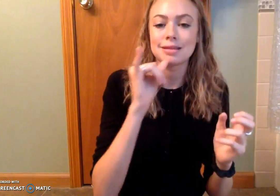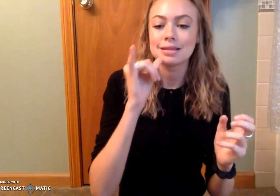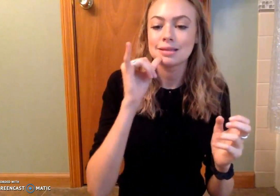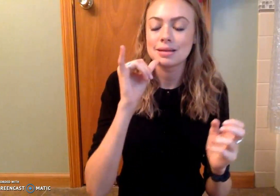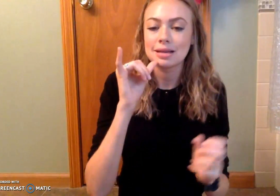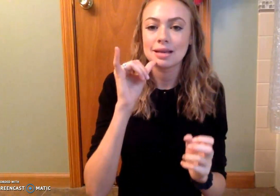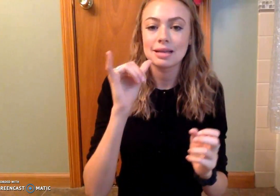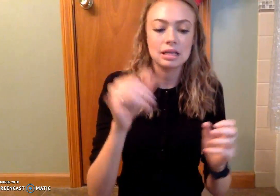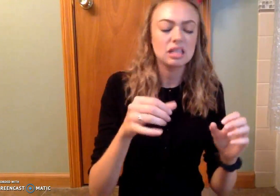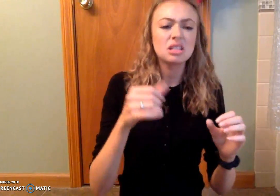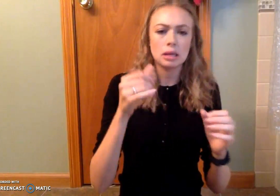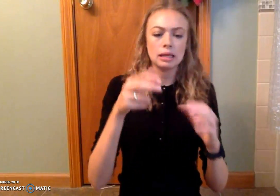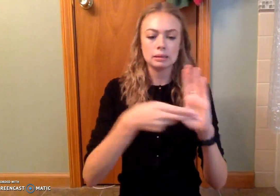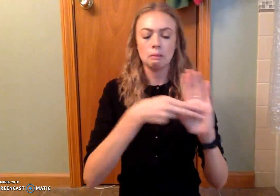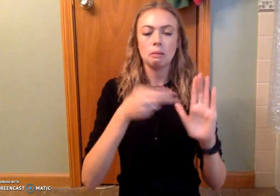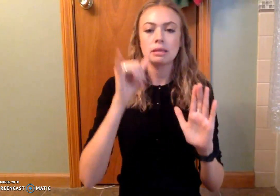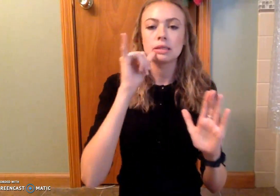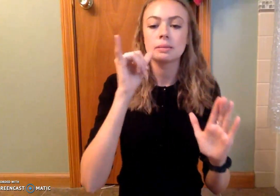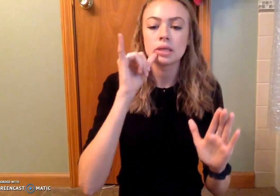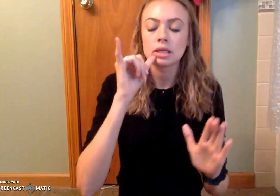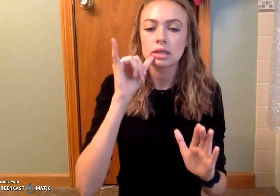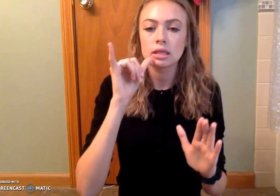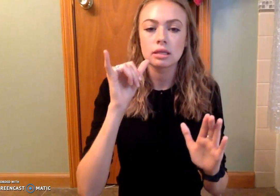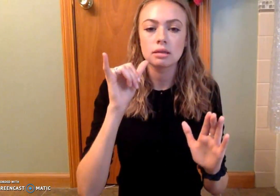quiche. For those of you who don't know how to spell quiche, because I didn't, it's